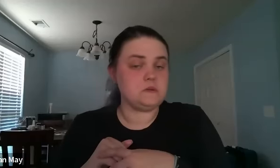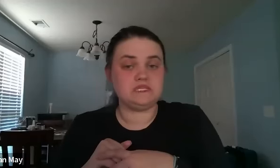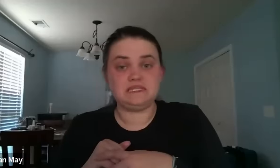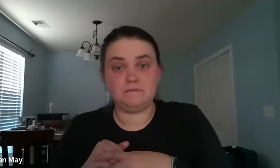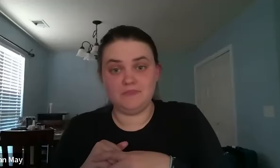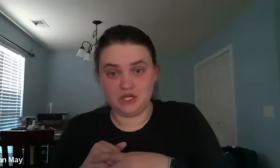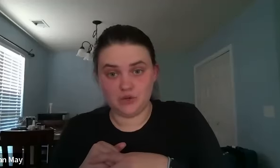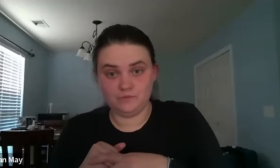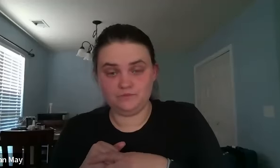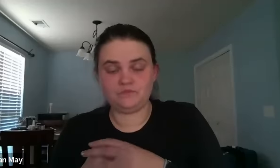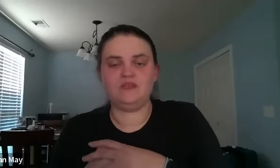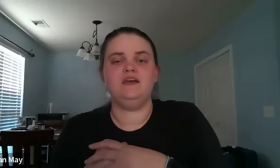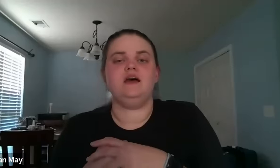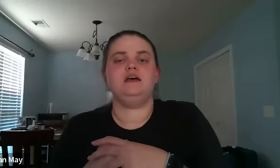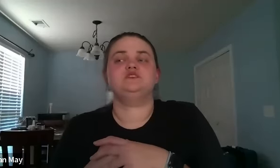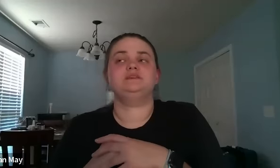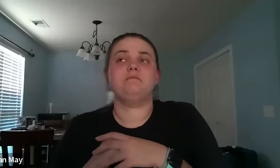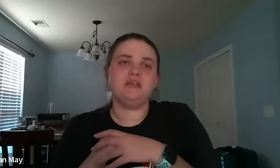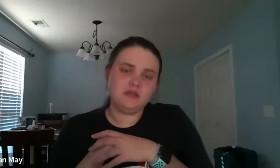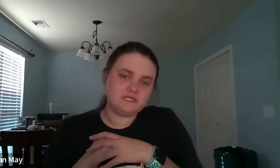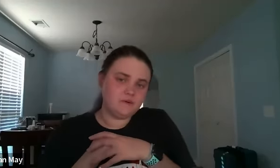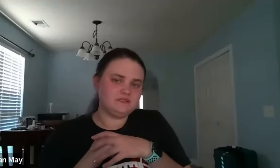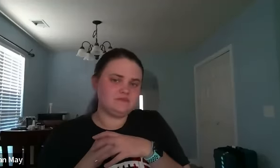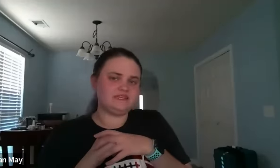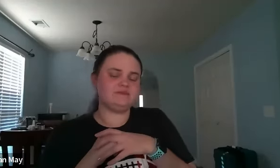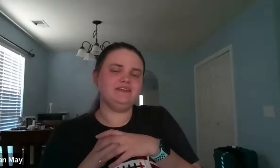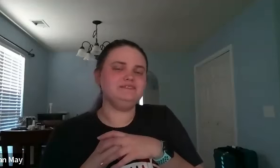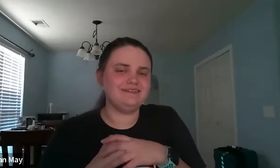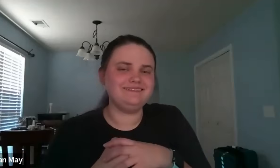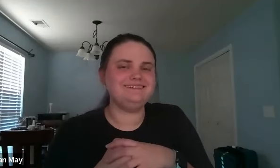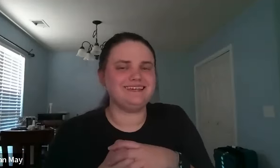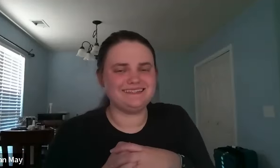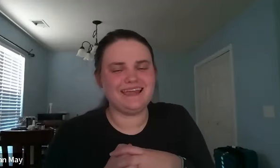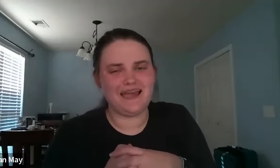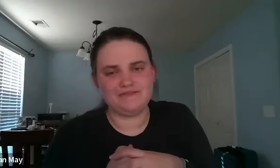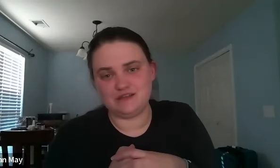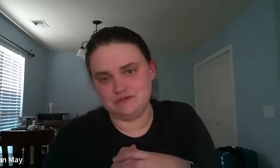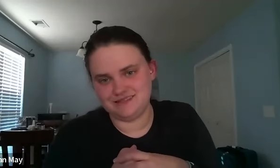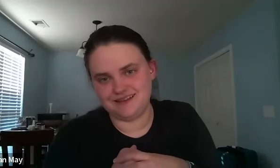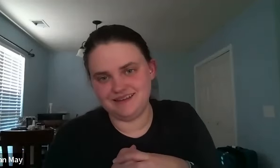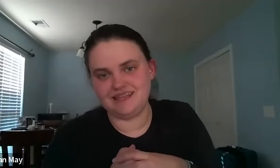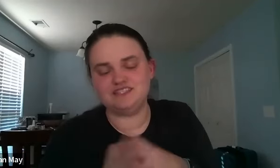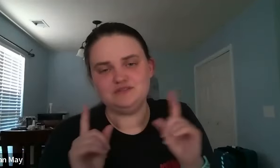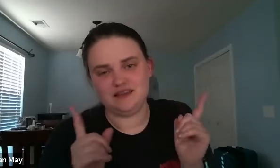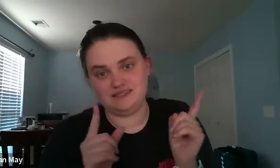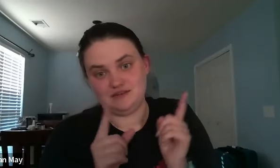is tomato. And so tomato is going to be, tomato technically doesn't have its own sign. It's two signs in